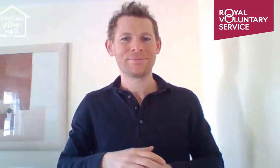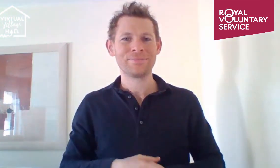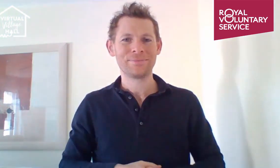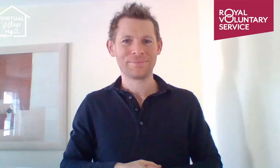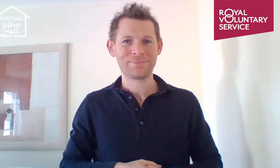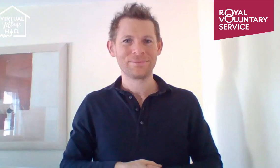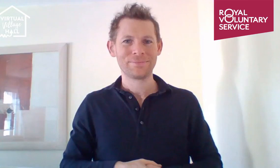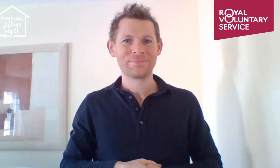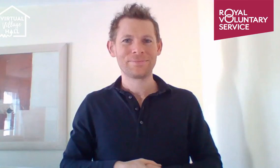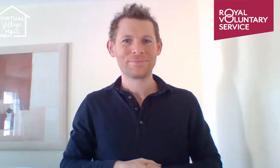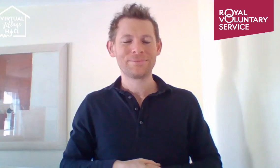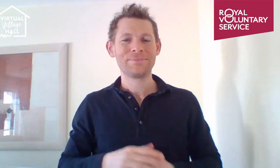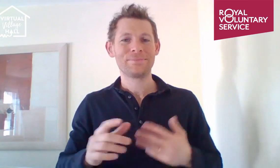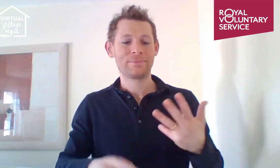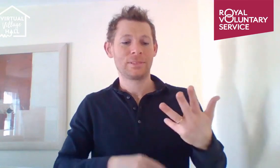Science.